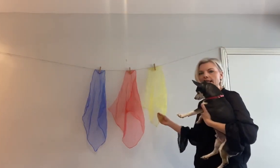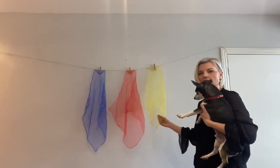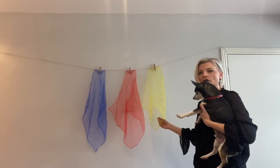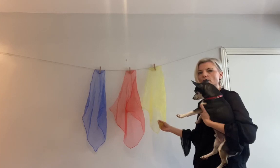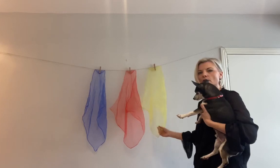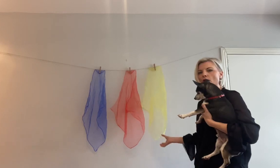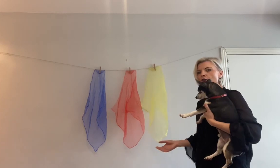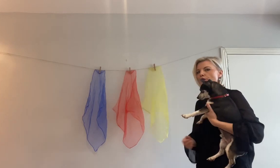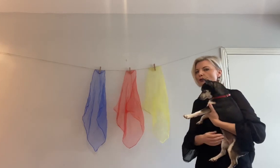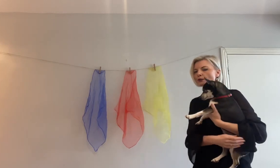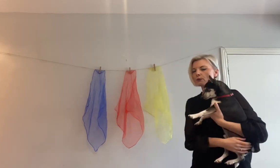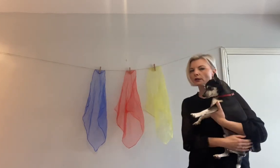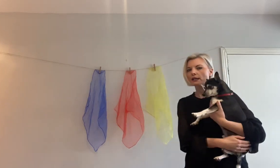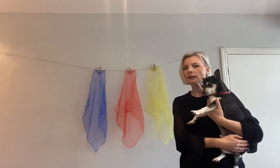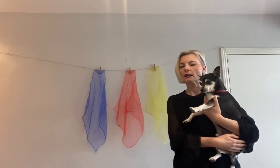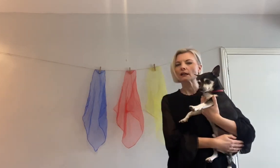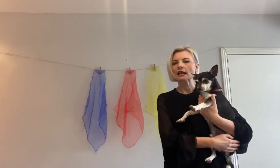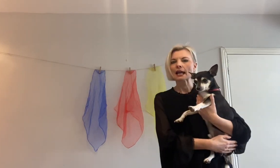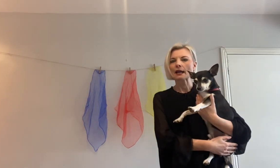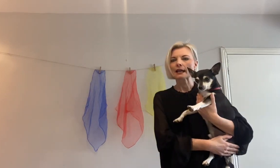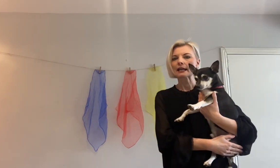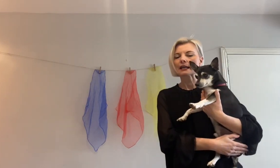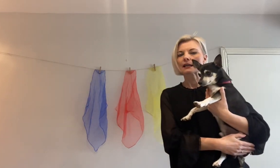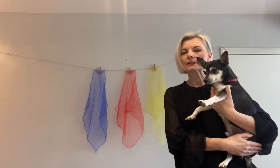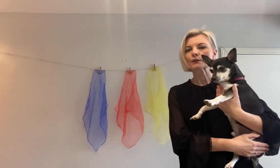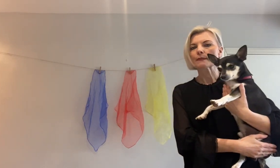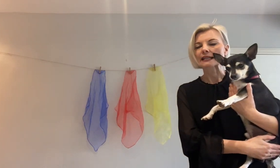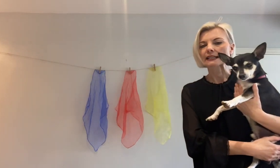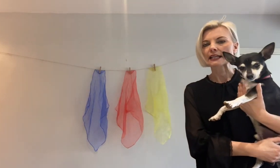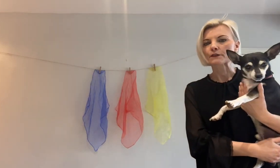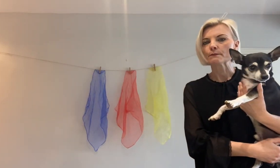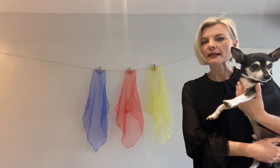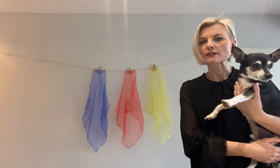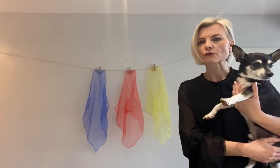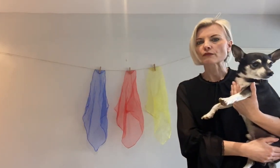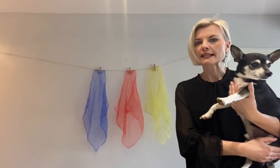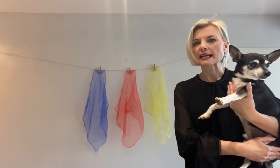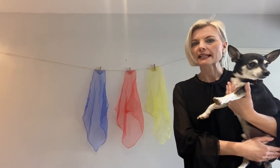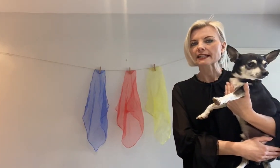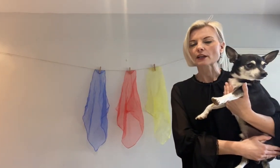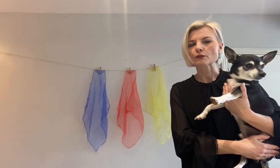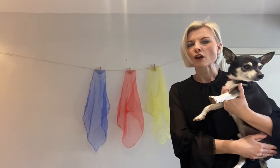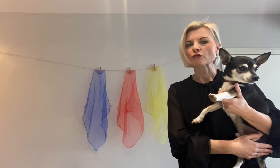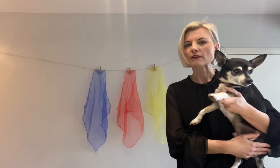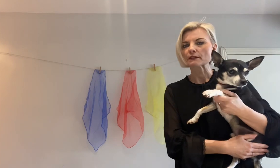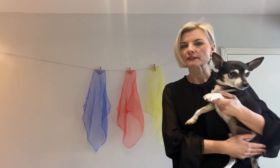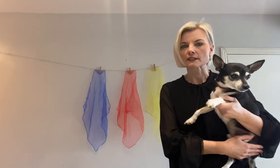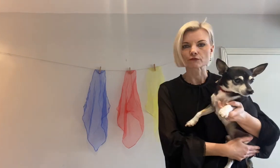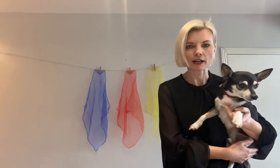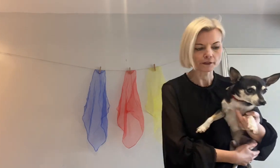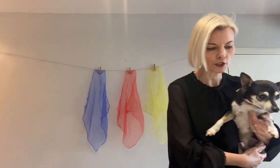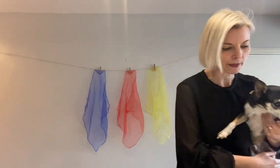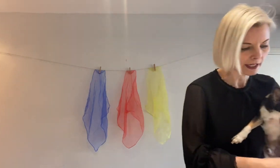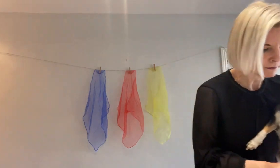yellow. Do you know what colour you make if you mix red and yellow? Ralph does. Ralph, can you pick it up for